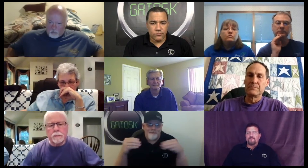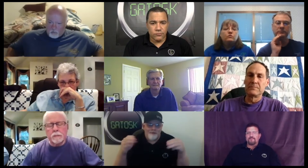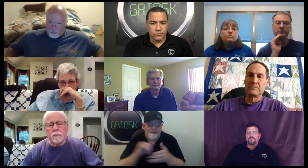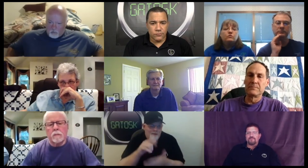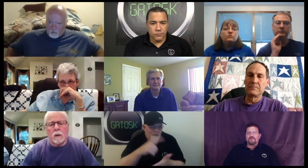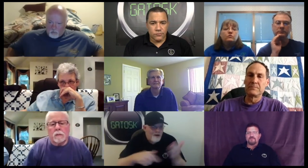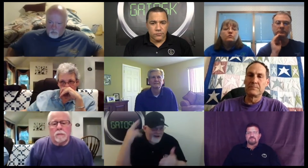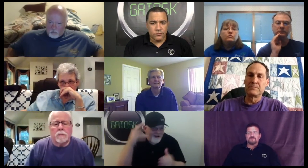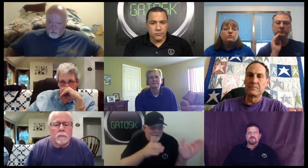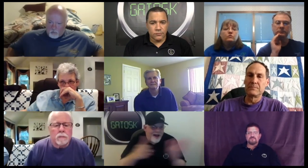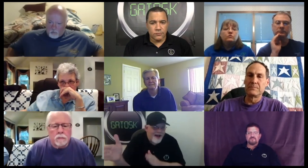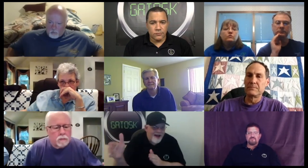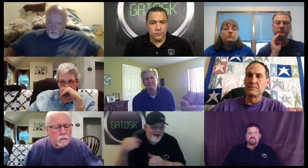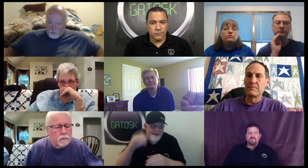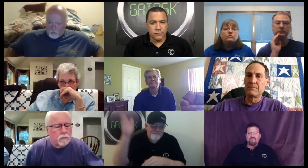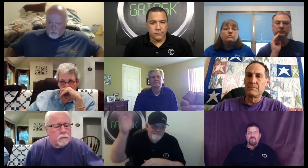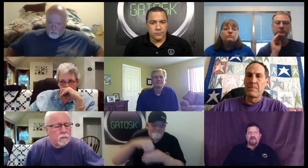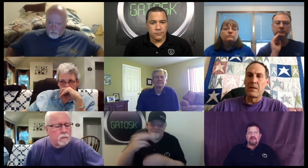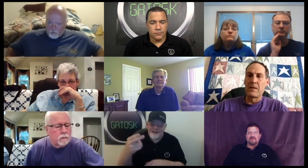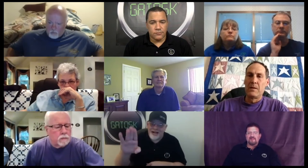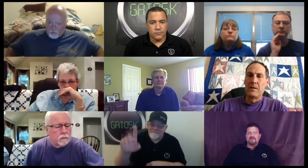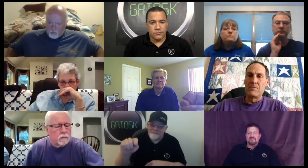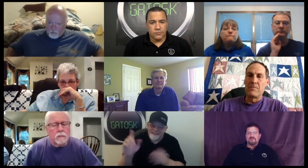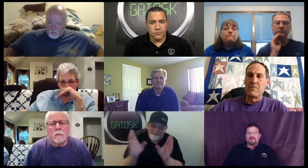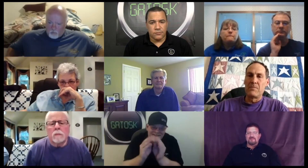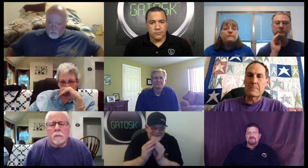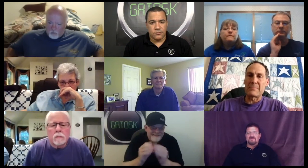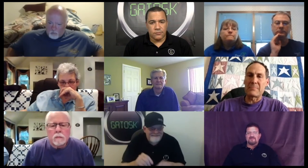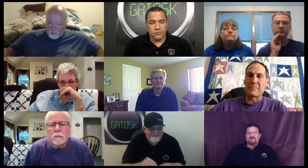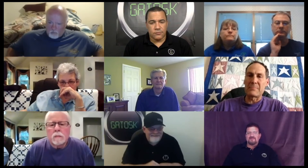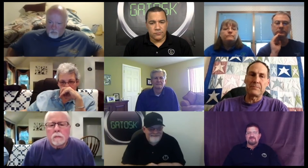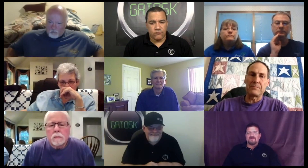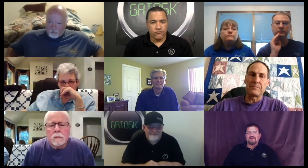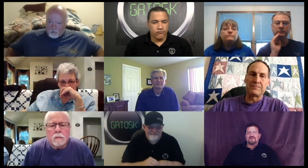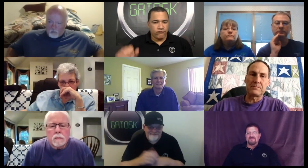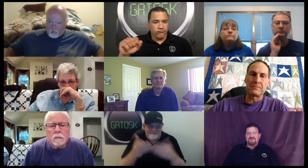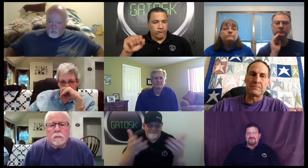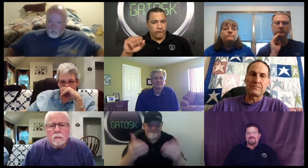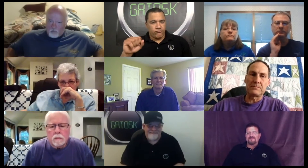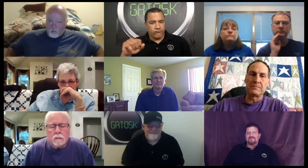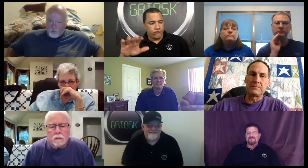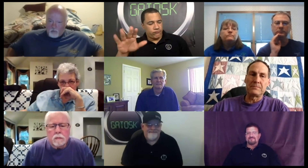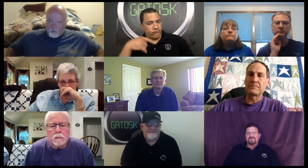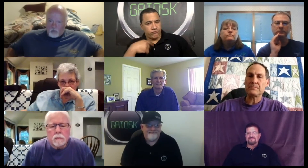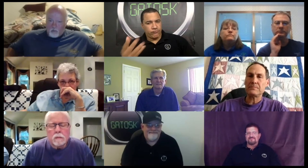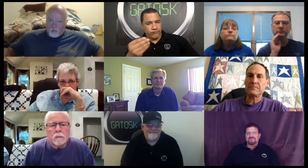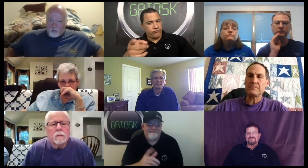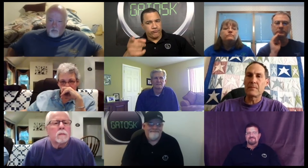Talking about like marketing and what how the HBT works. We will plan on doing that in the